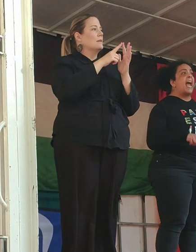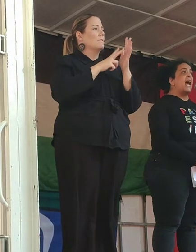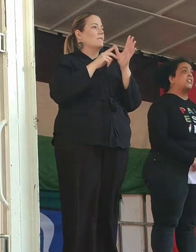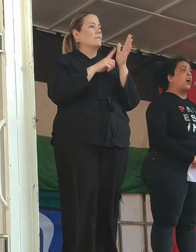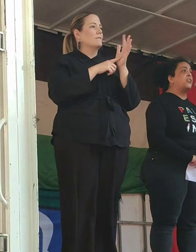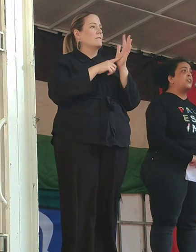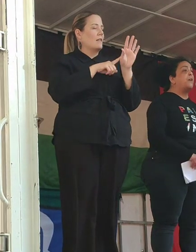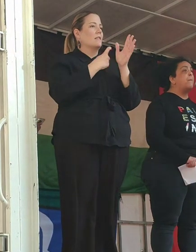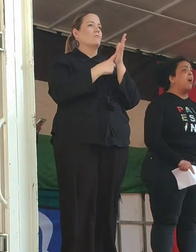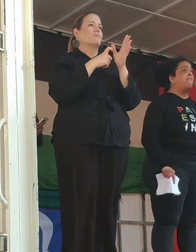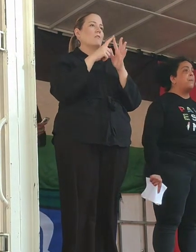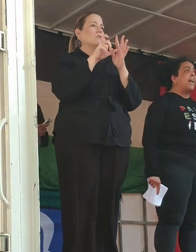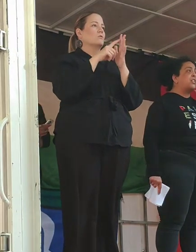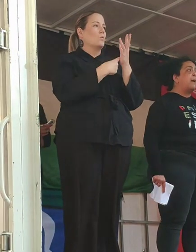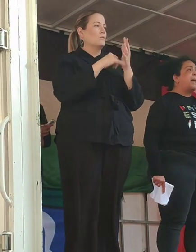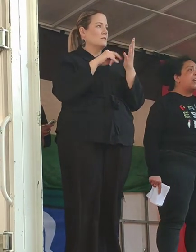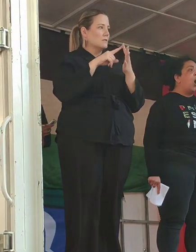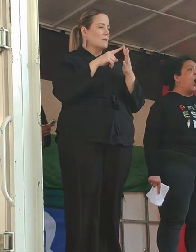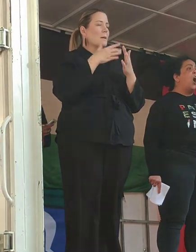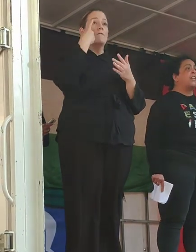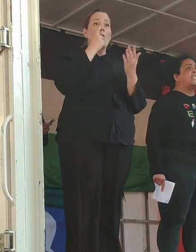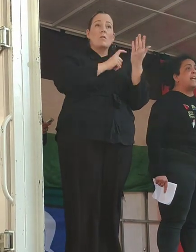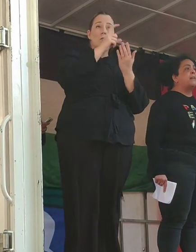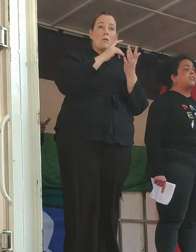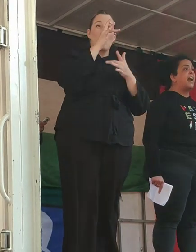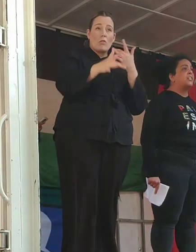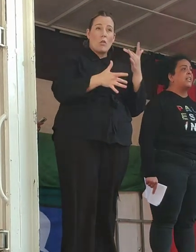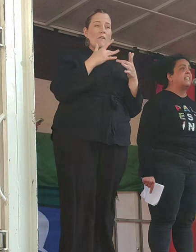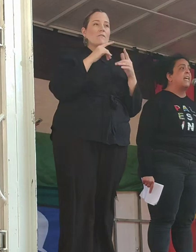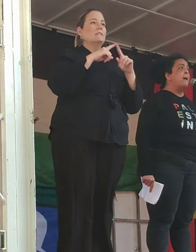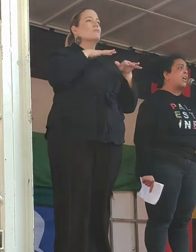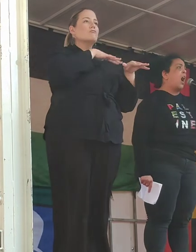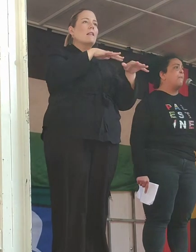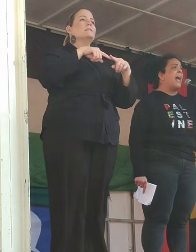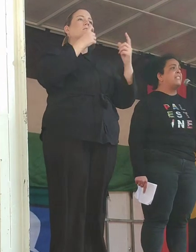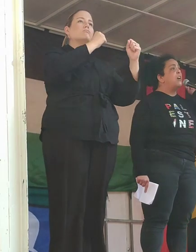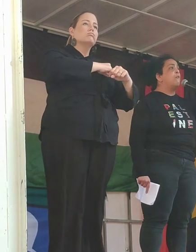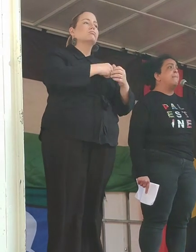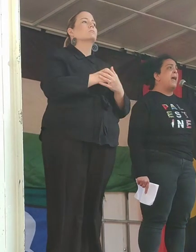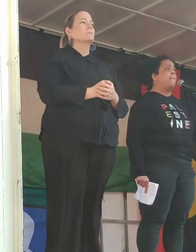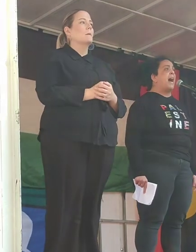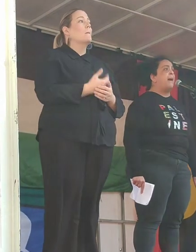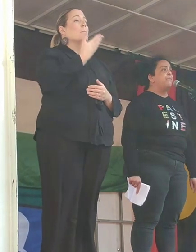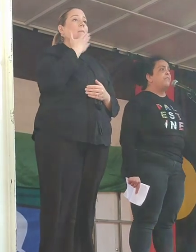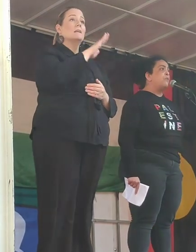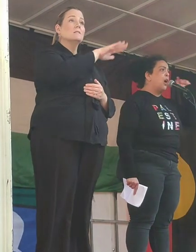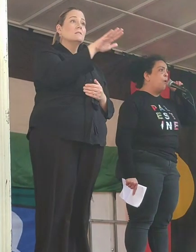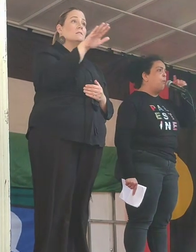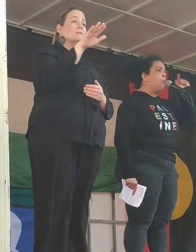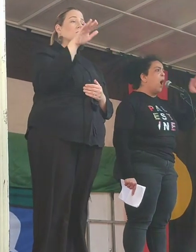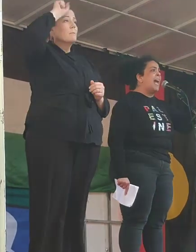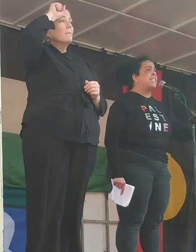out our socials for more information about all of those demonstrations. But comrades, remember,